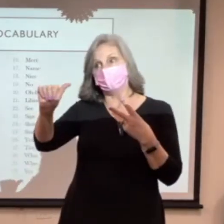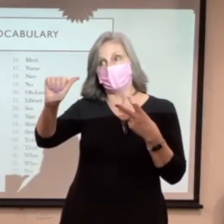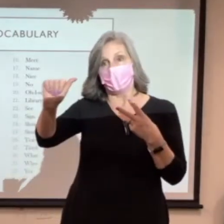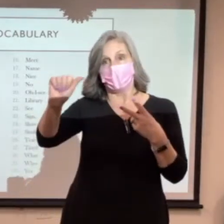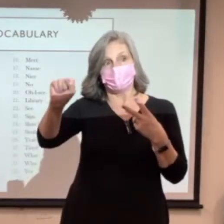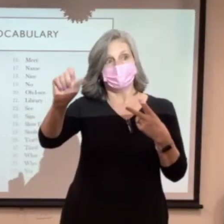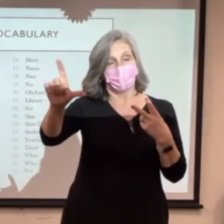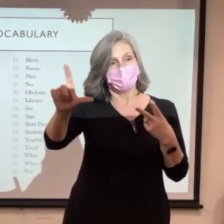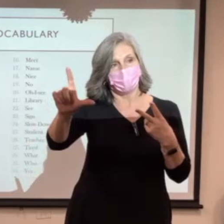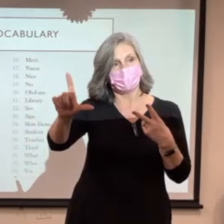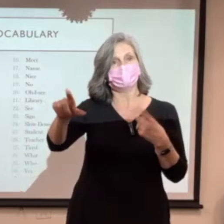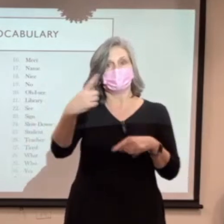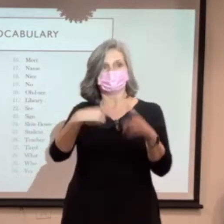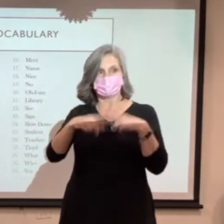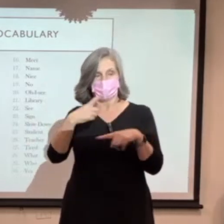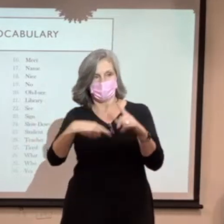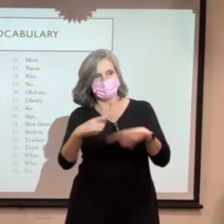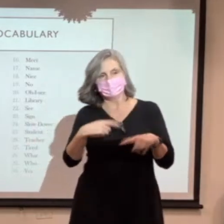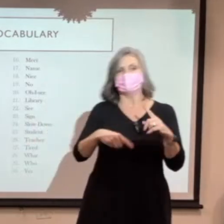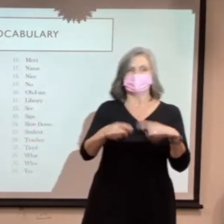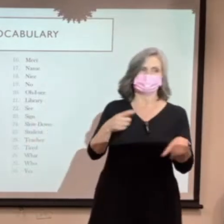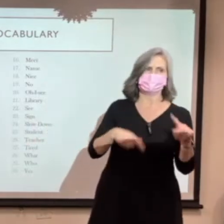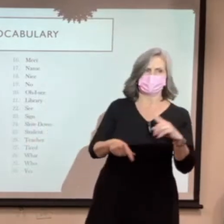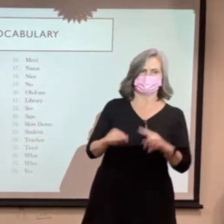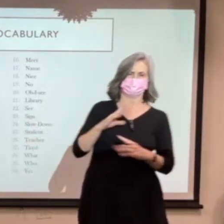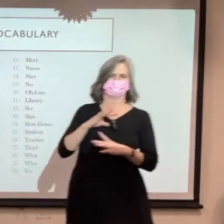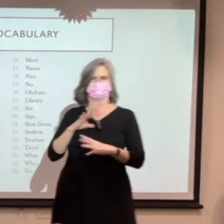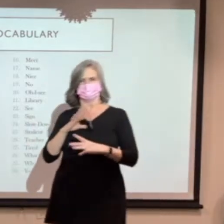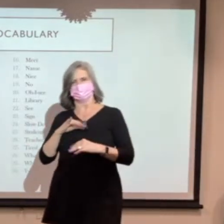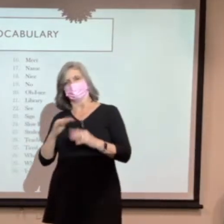the ASL part, or if you remember sign, and then sometimes they get really fancy and they're like,